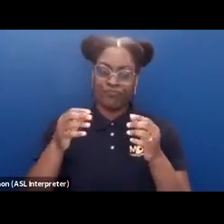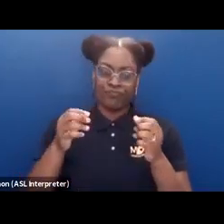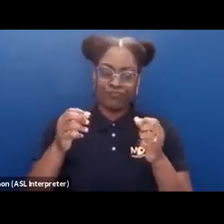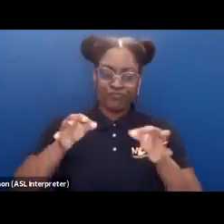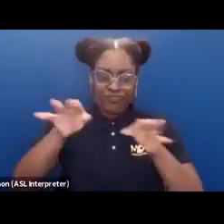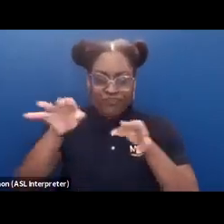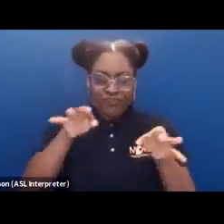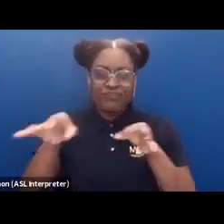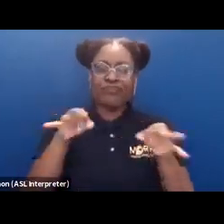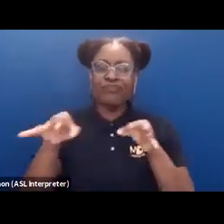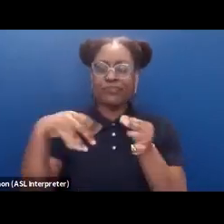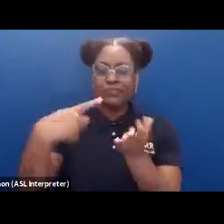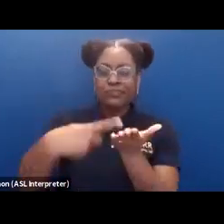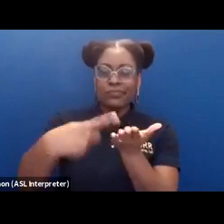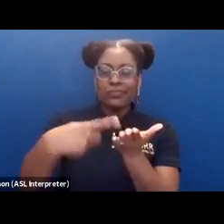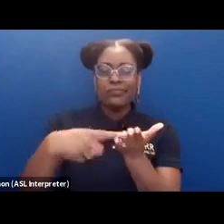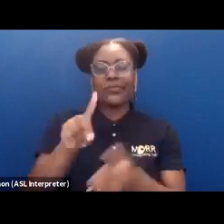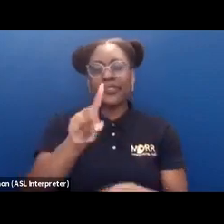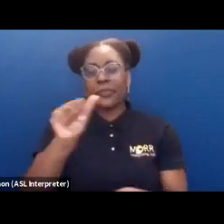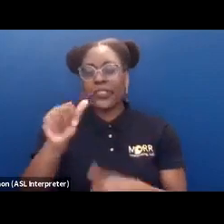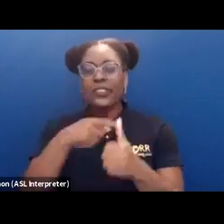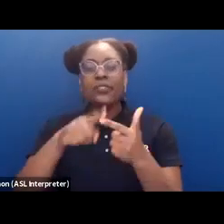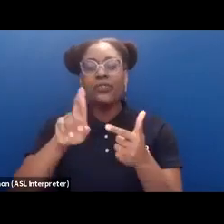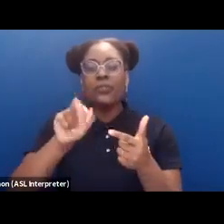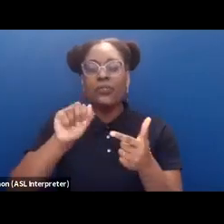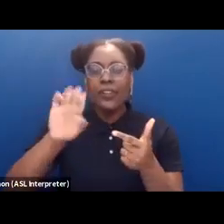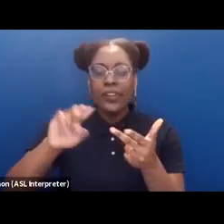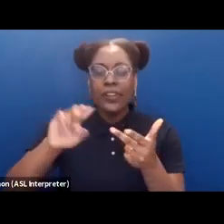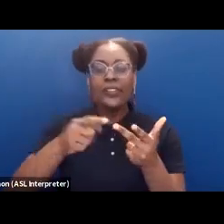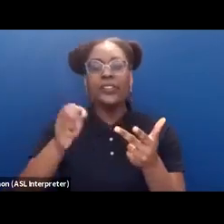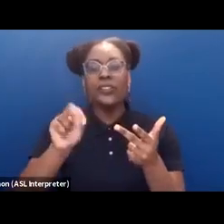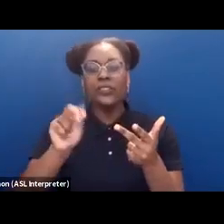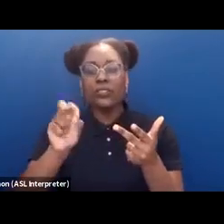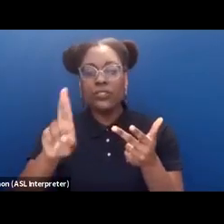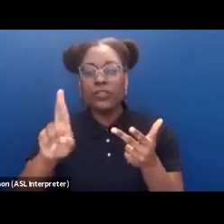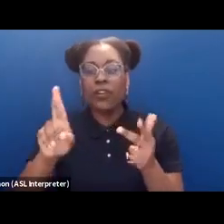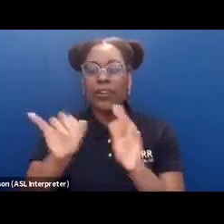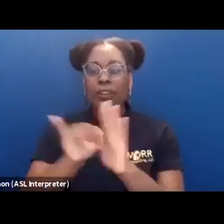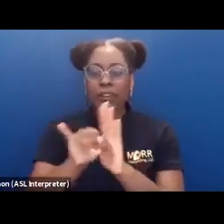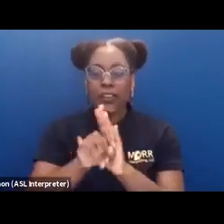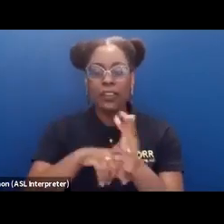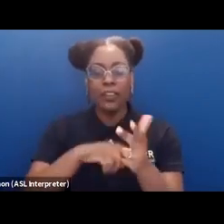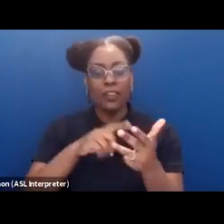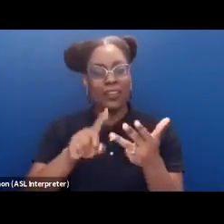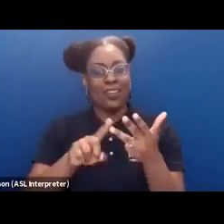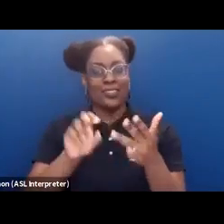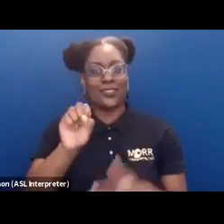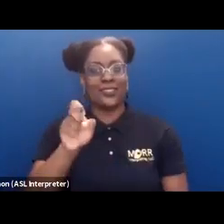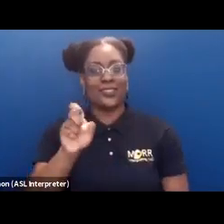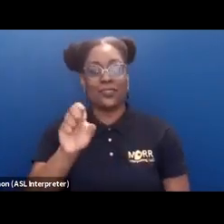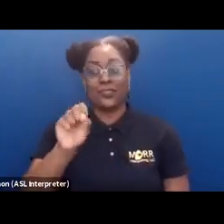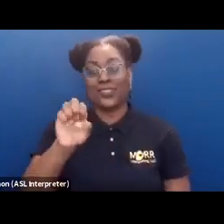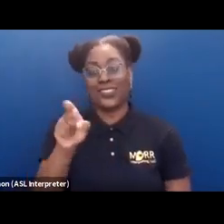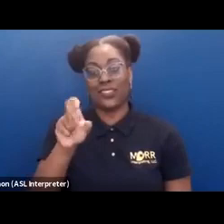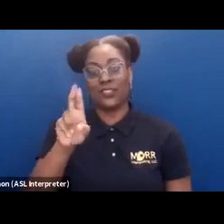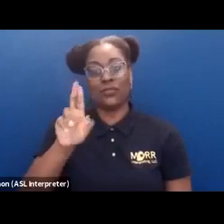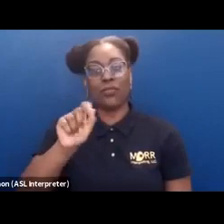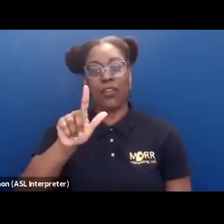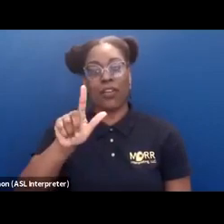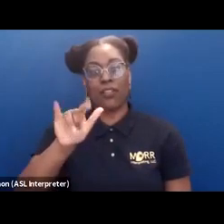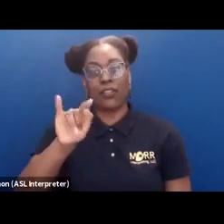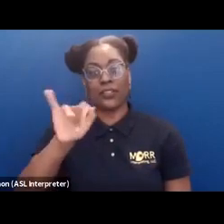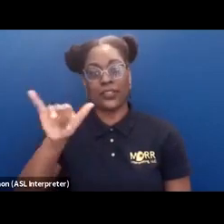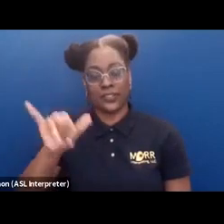disability, race, class, gender identity, and sexuality. Now, Azza just made a